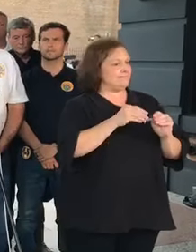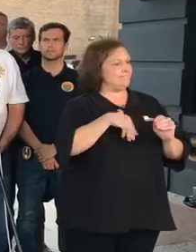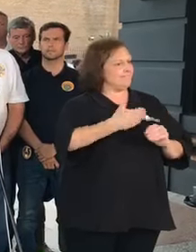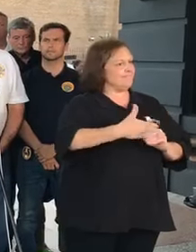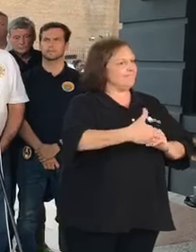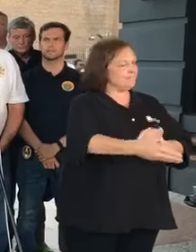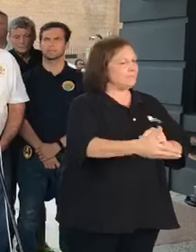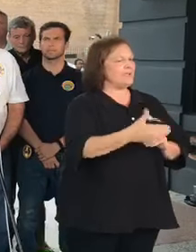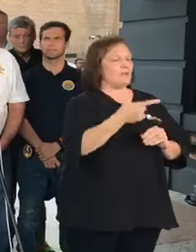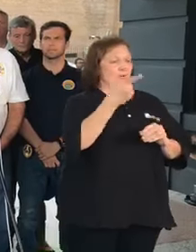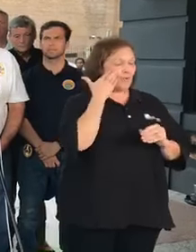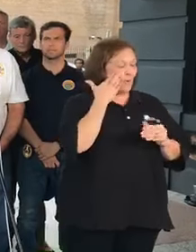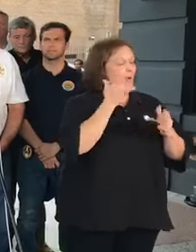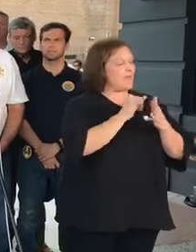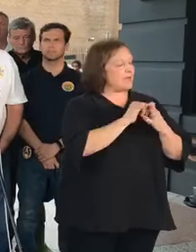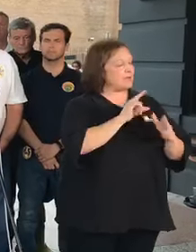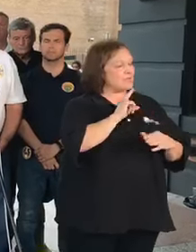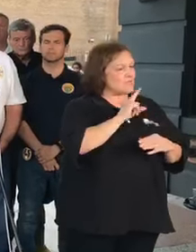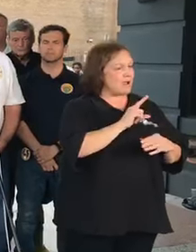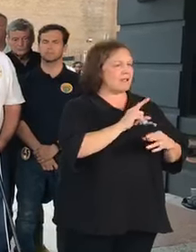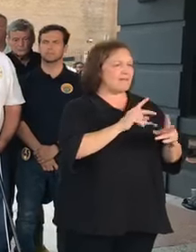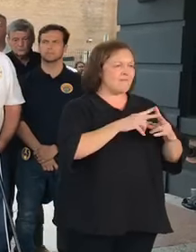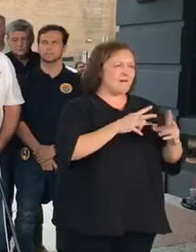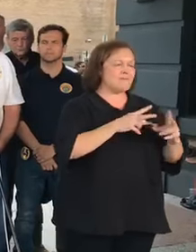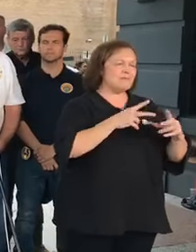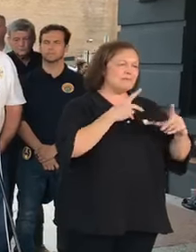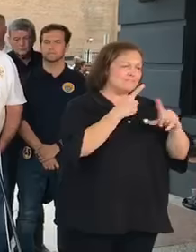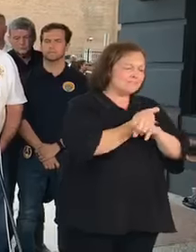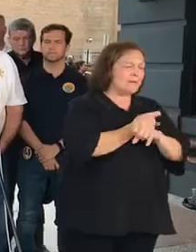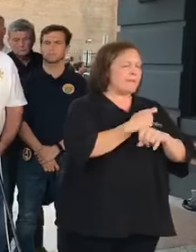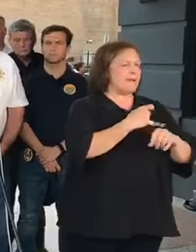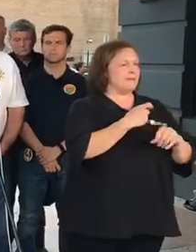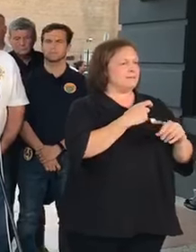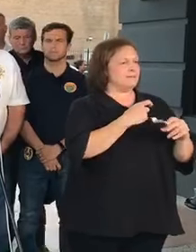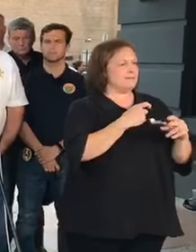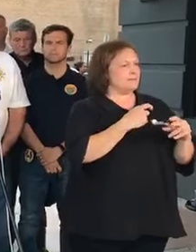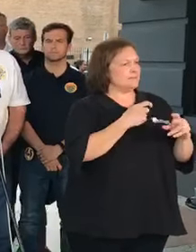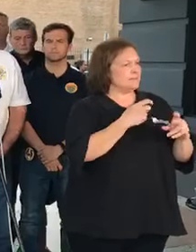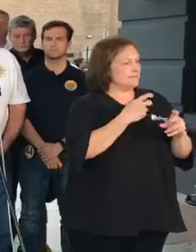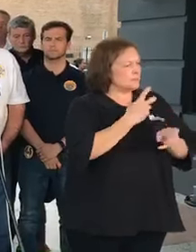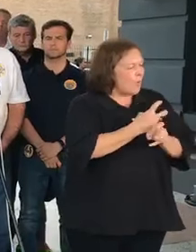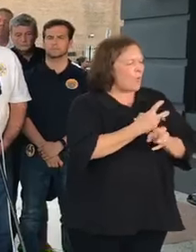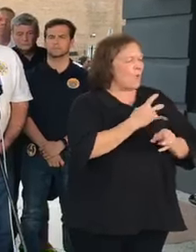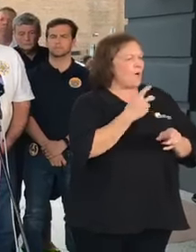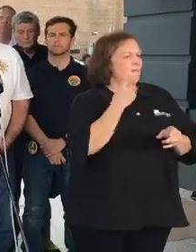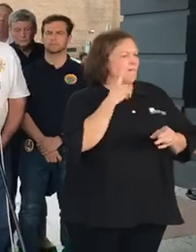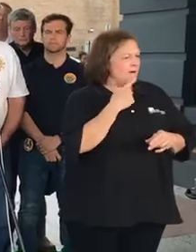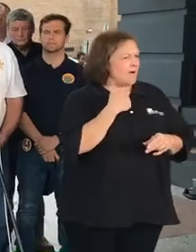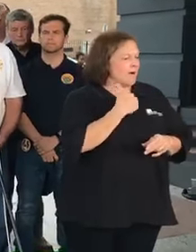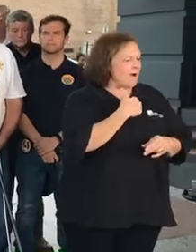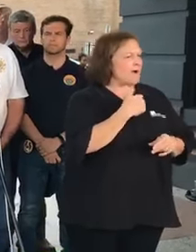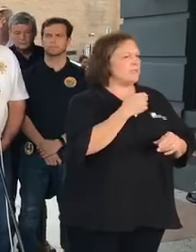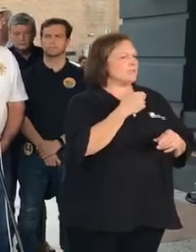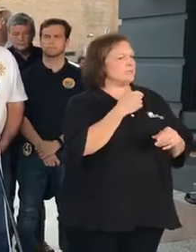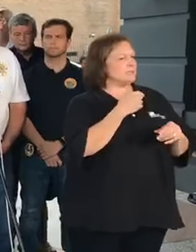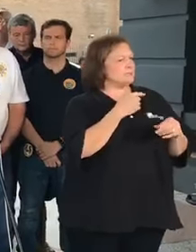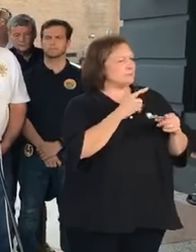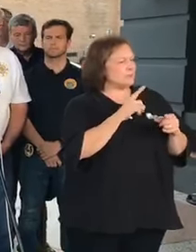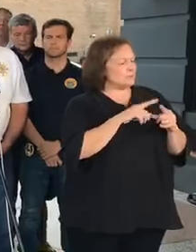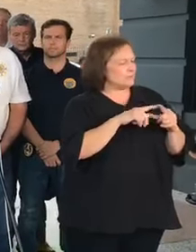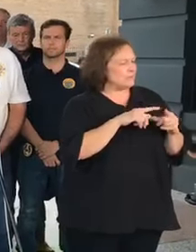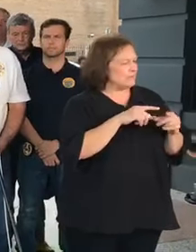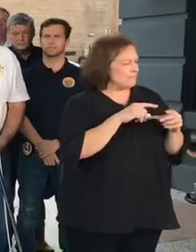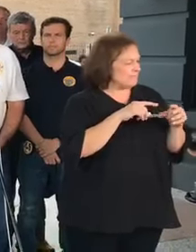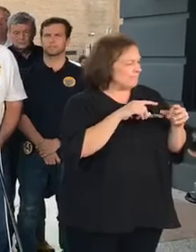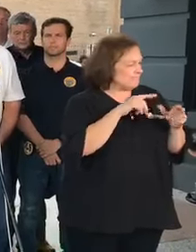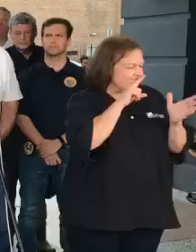a tedious and a dangerous process, and we'll continue doing it and to bring this thing to a conclusion for all the